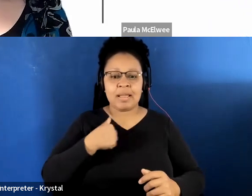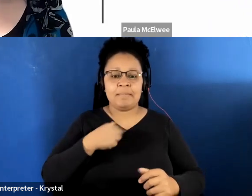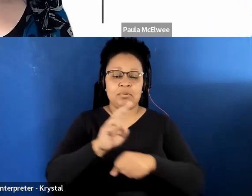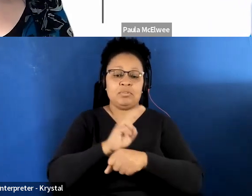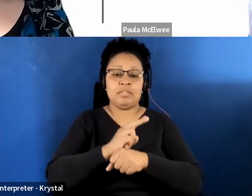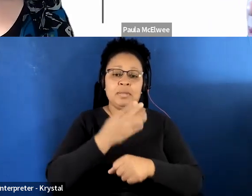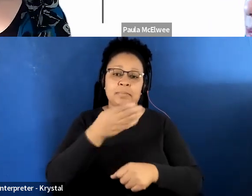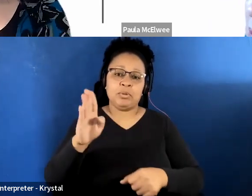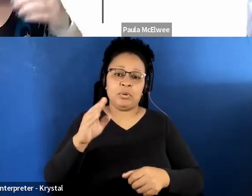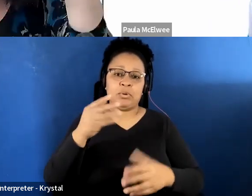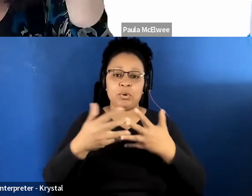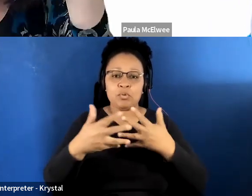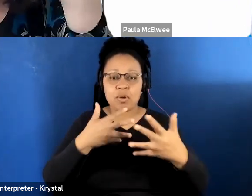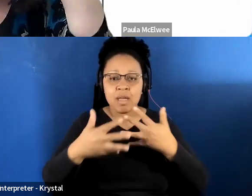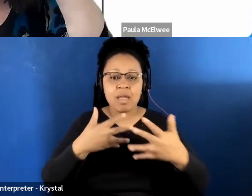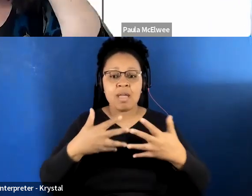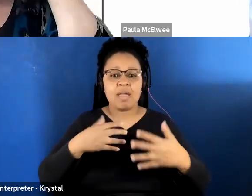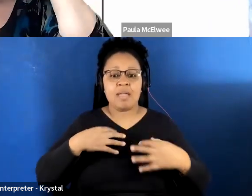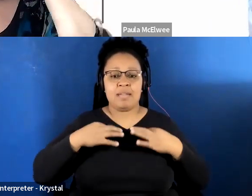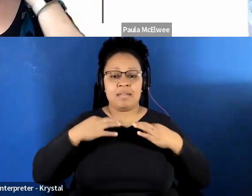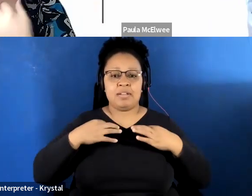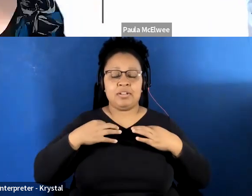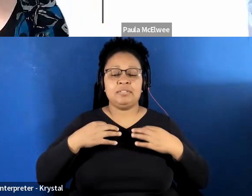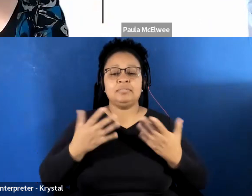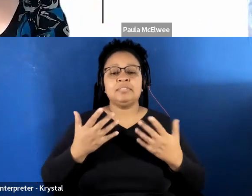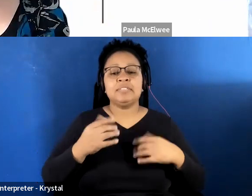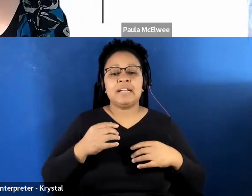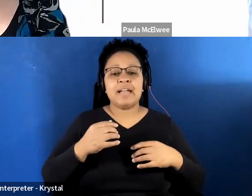I have red glasses. I got some blue streaks in my hair.